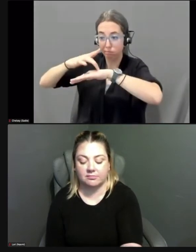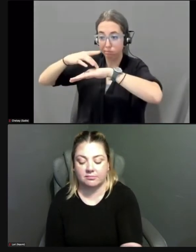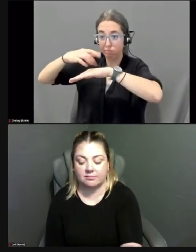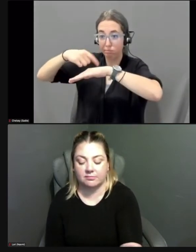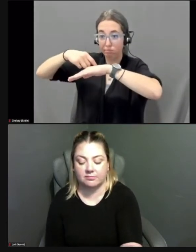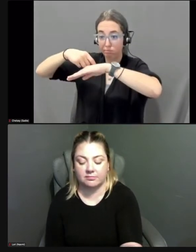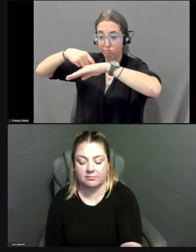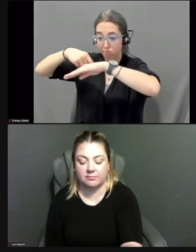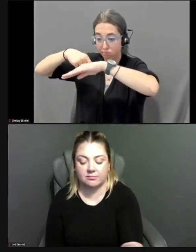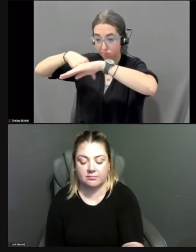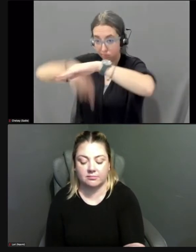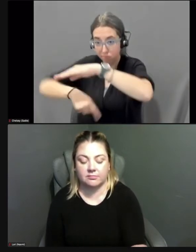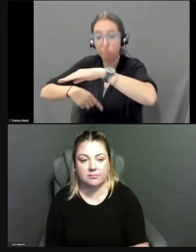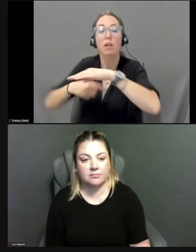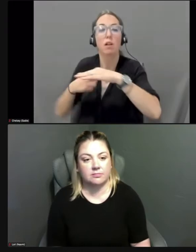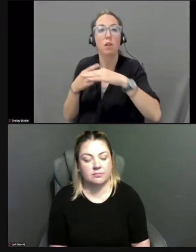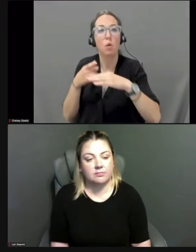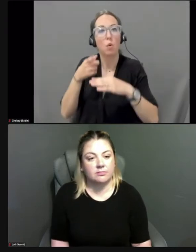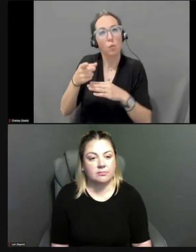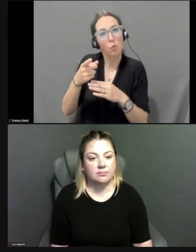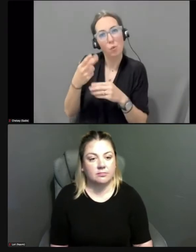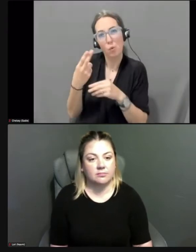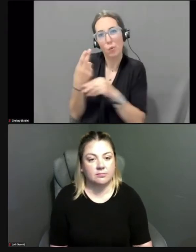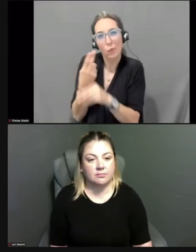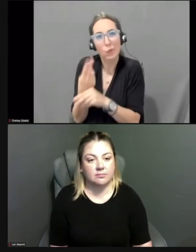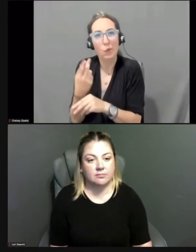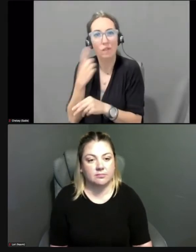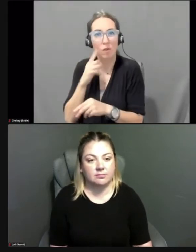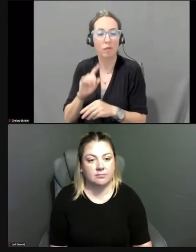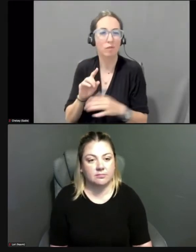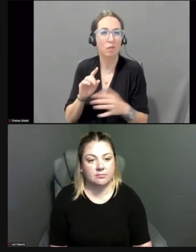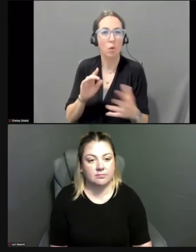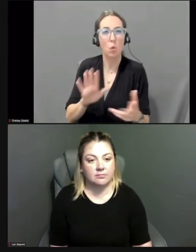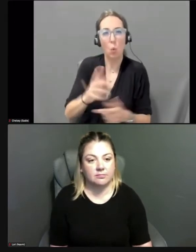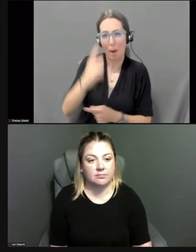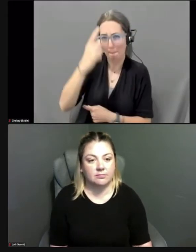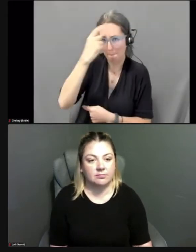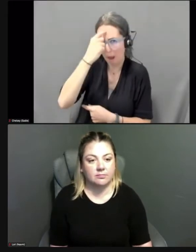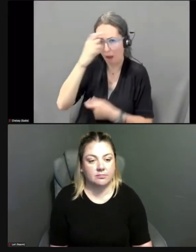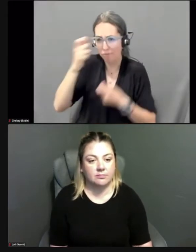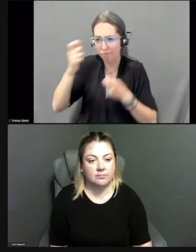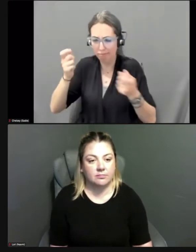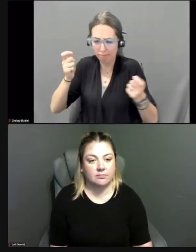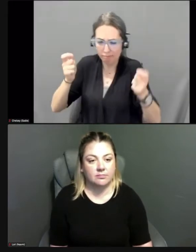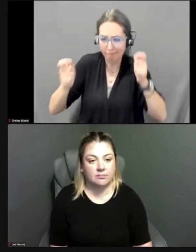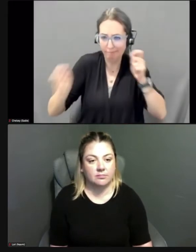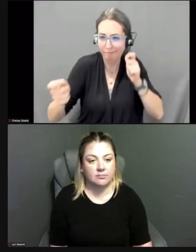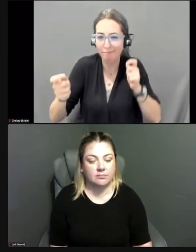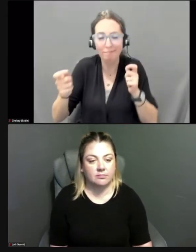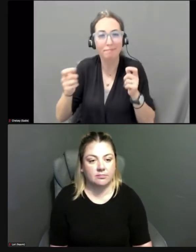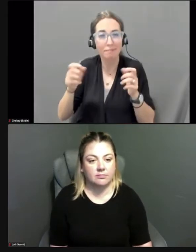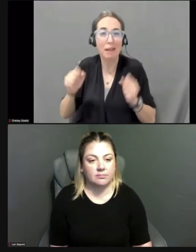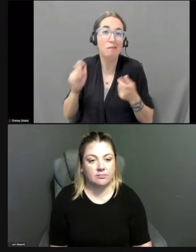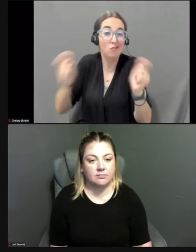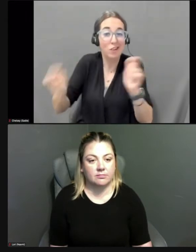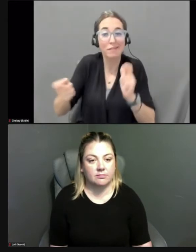over time that thing can change. Oh my gosh, that's so true. Like, so